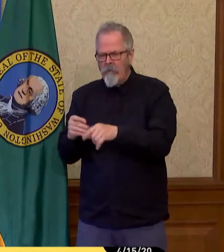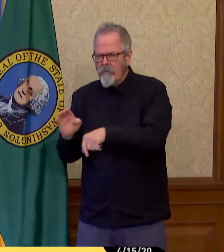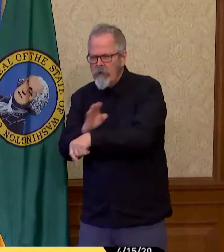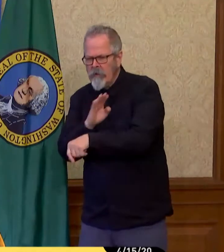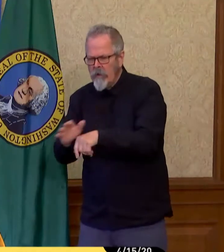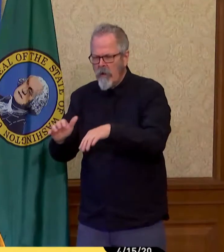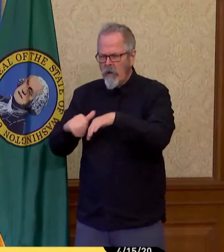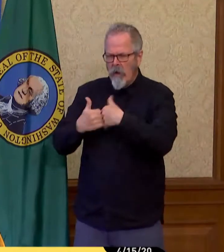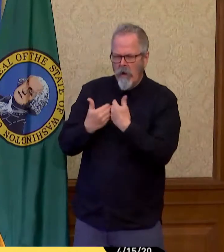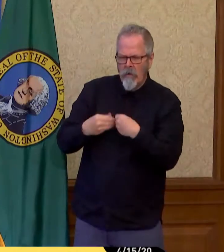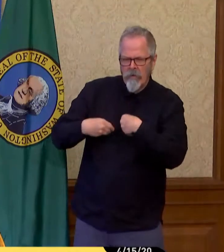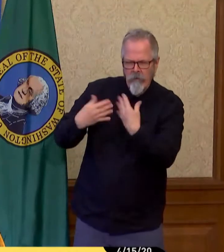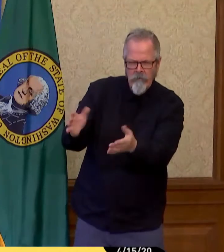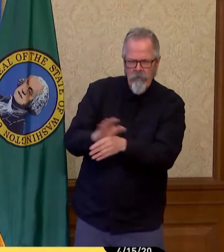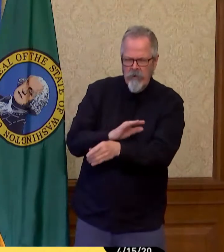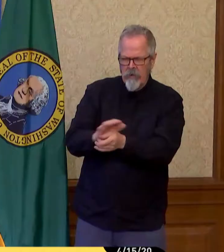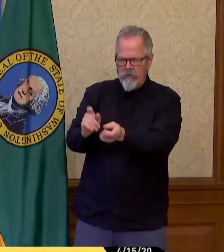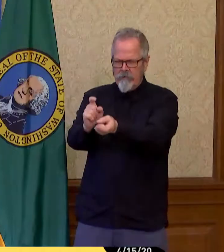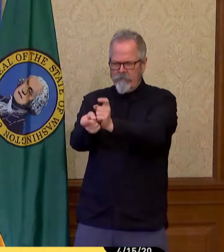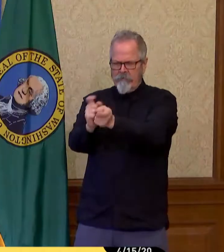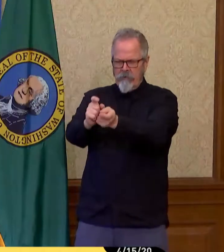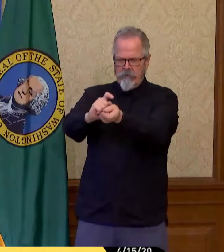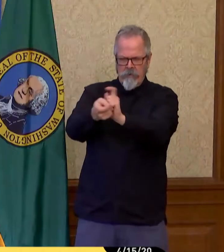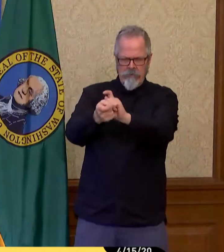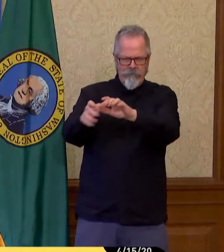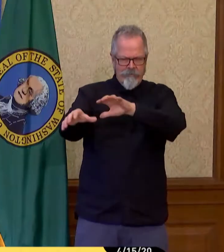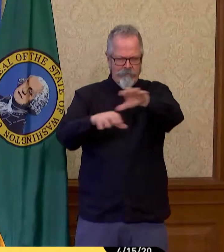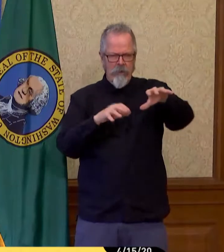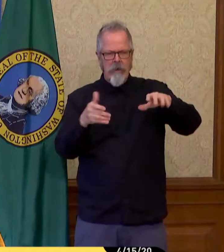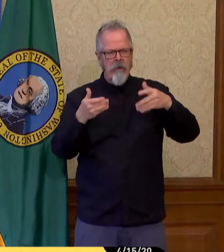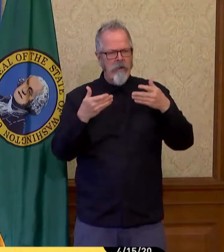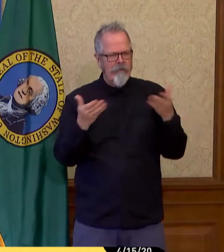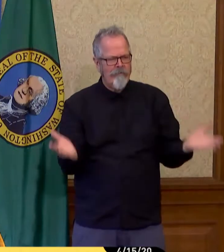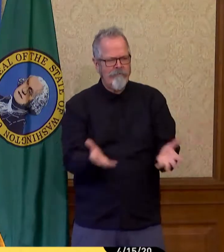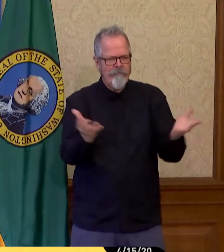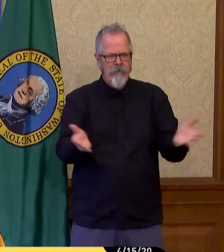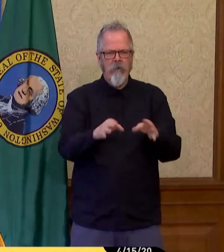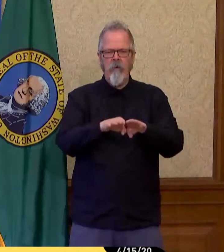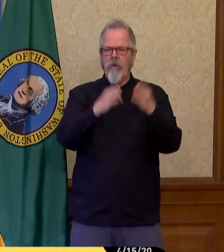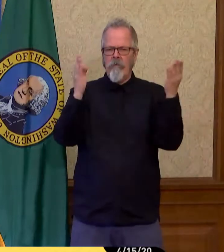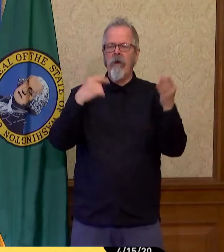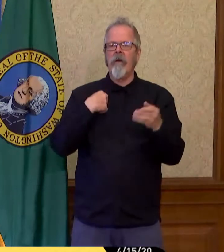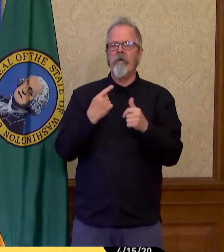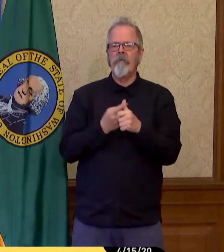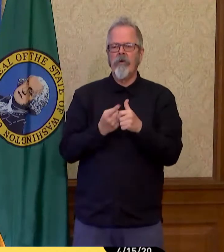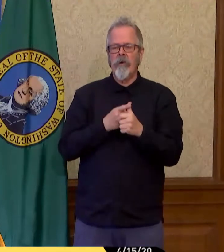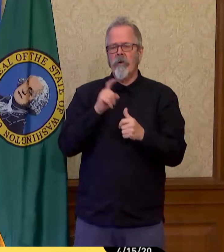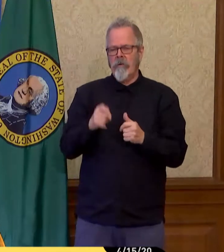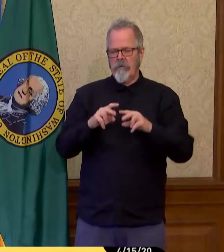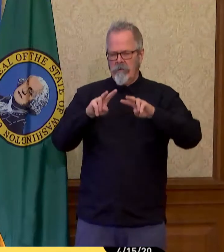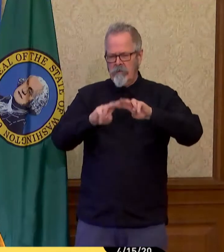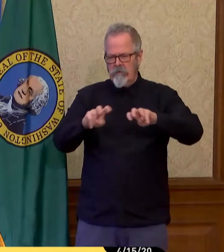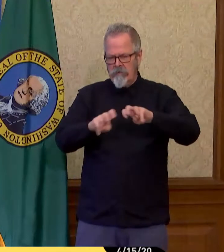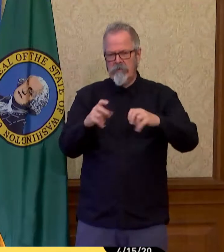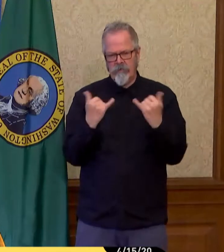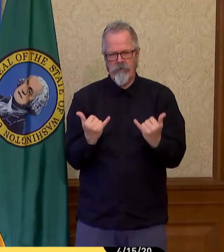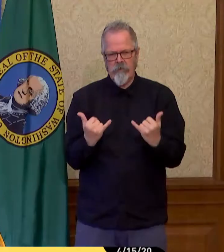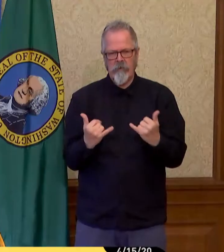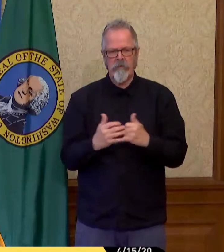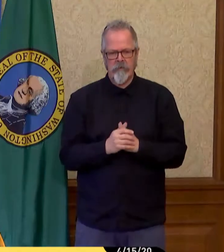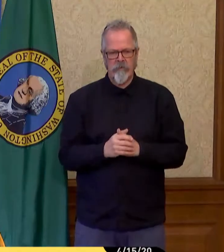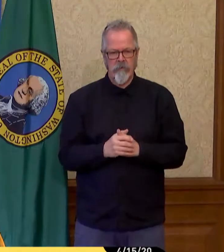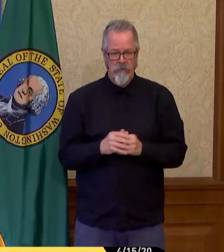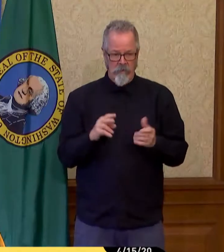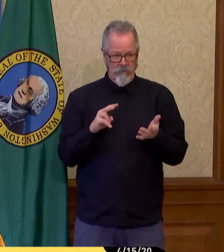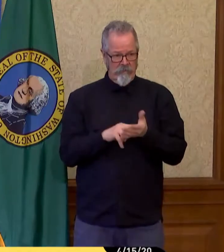point. I wish I could tell you when that transition point will be, but I know this. We